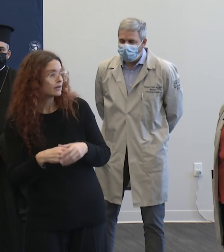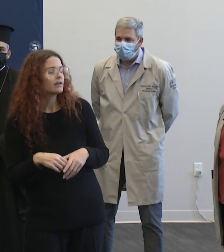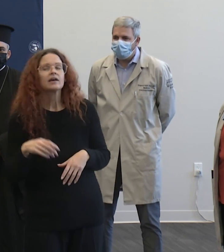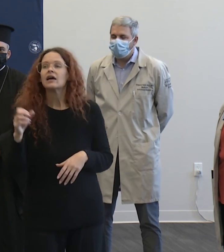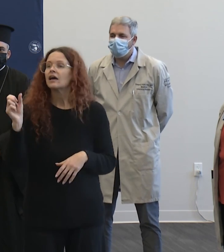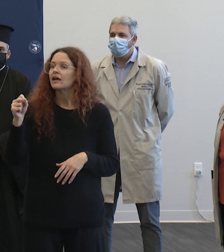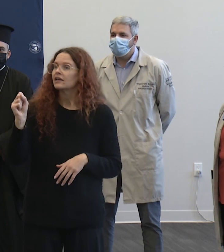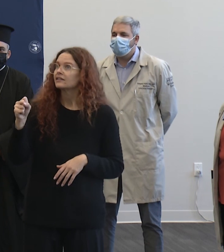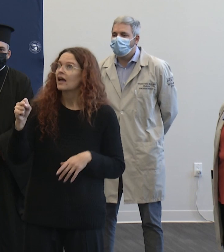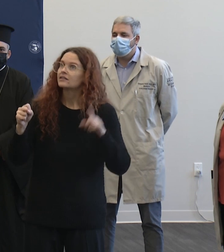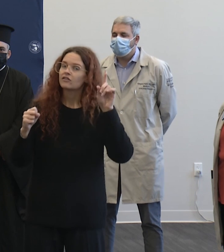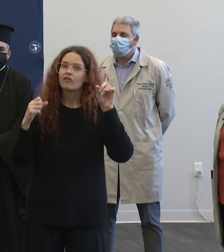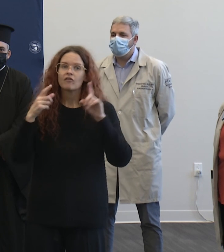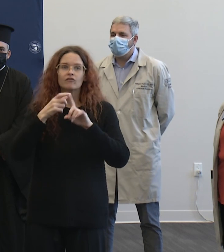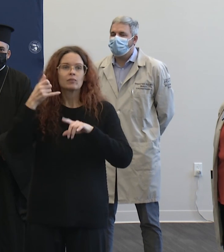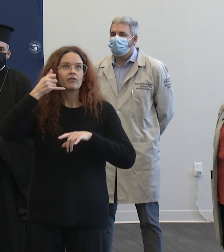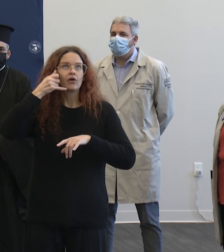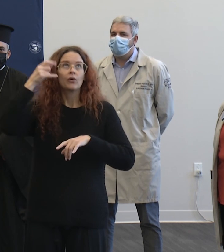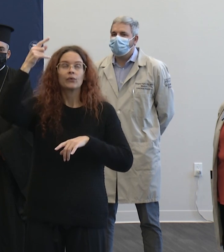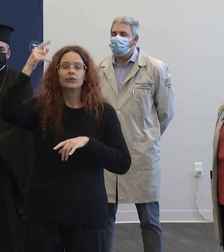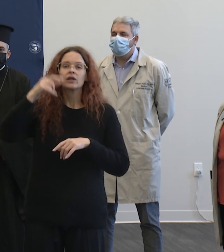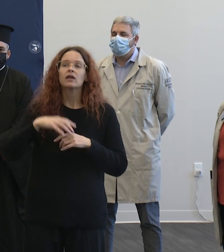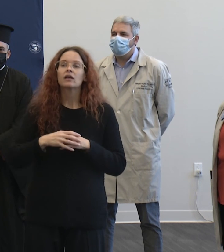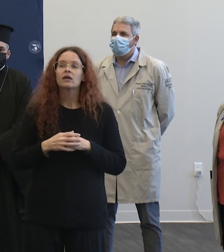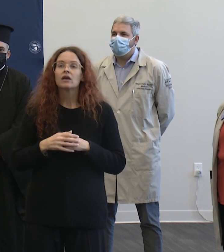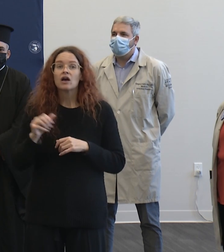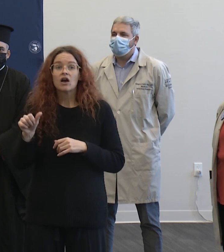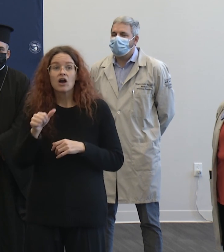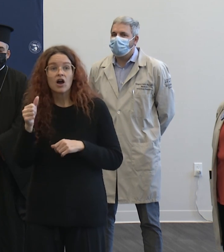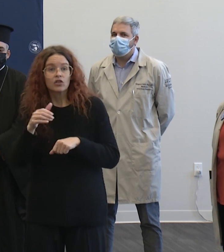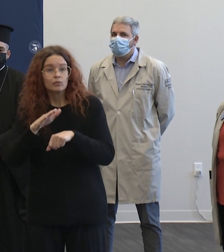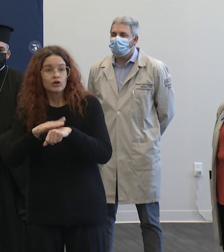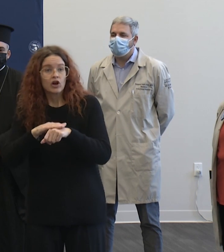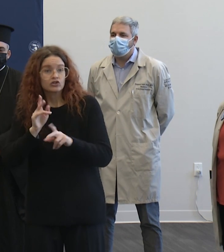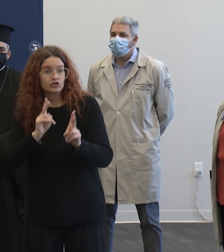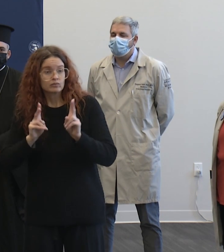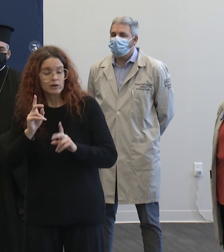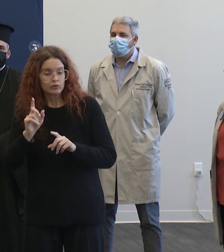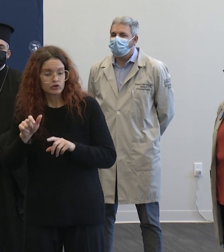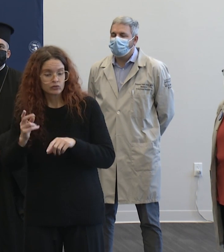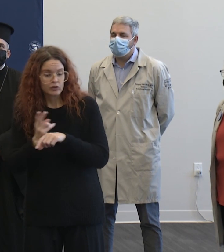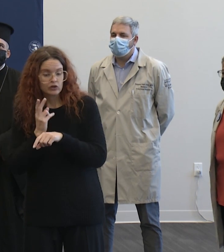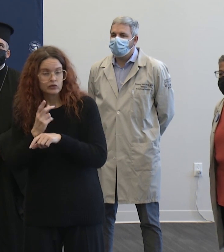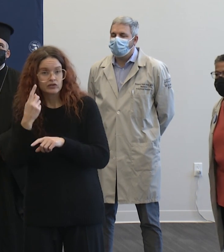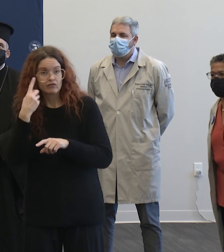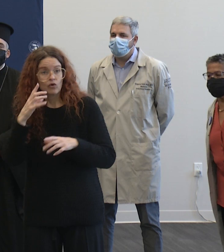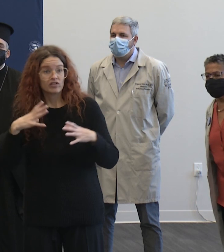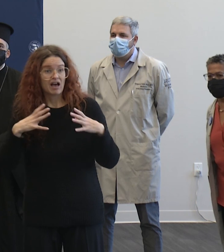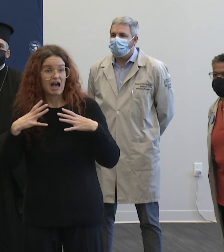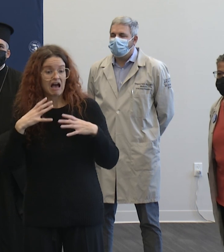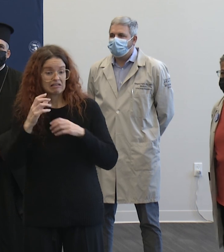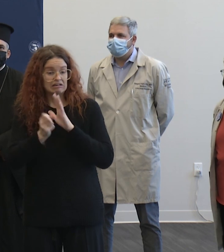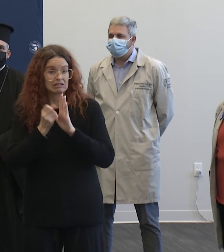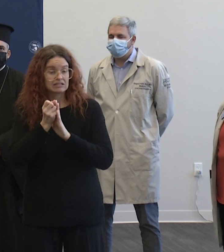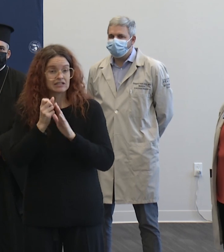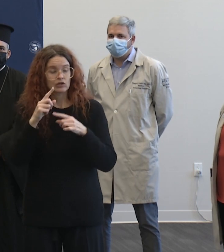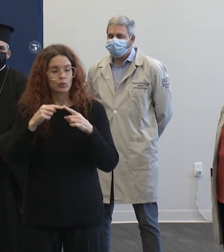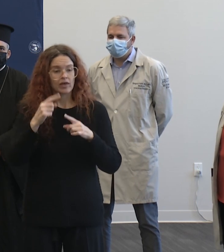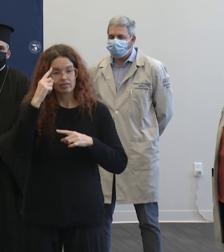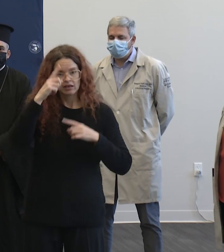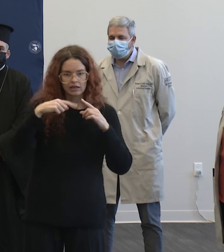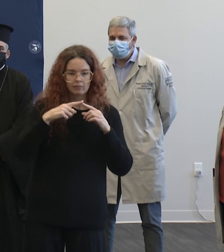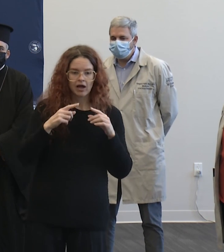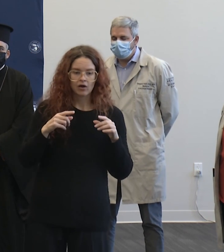Yeah, I know this has touched on a little bit already, but other precautions people should be taking this holiday season when thinking about gathering with family or friends